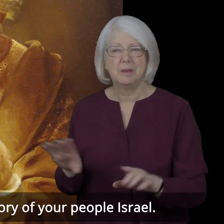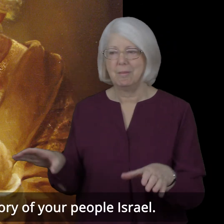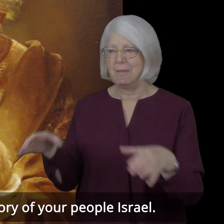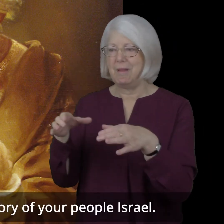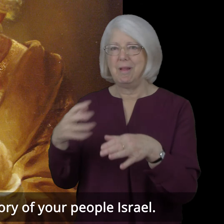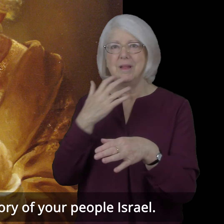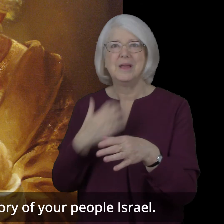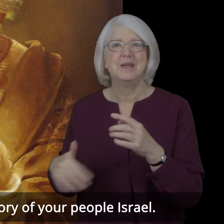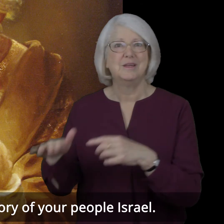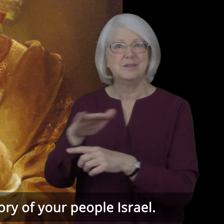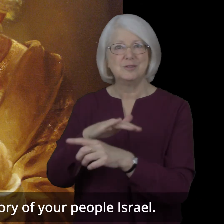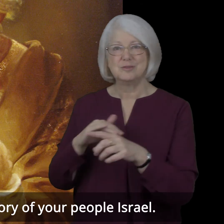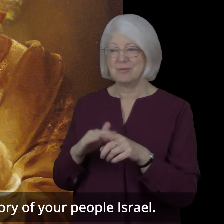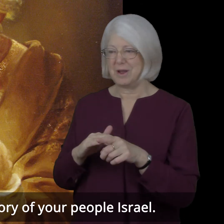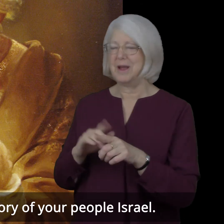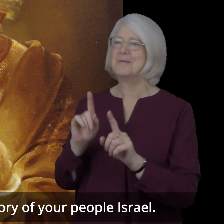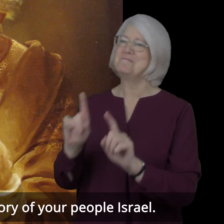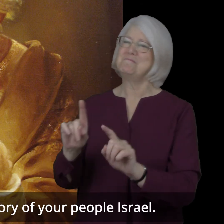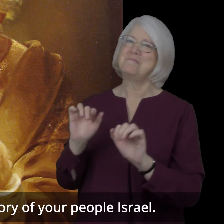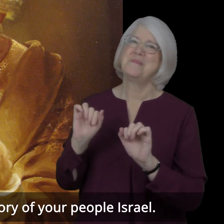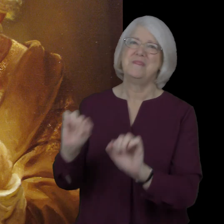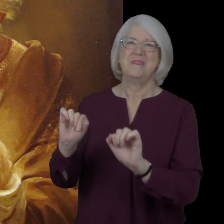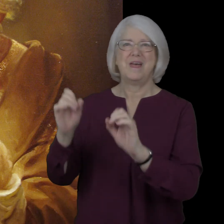people Israel.